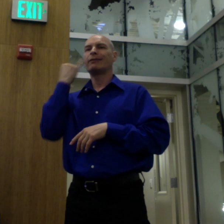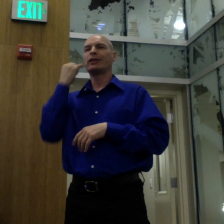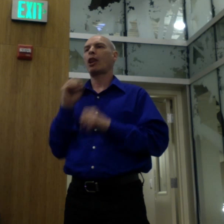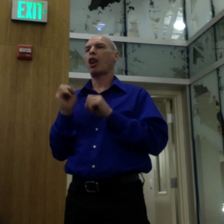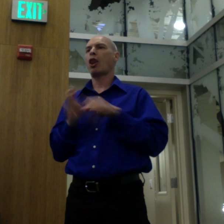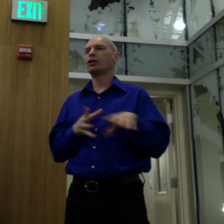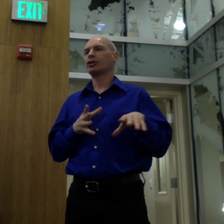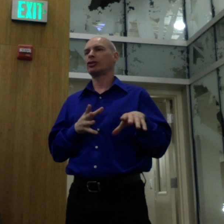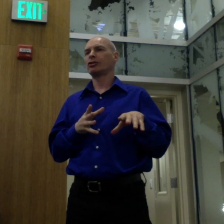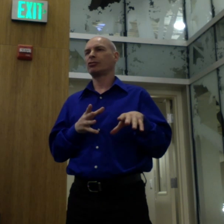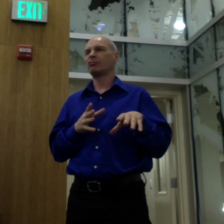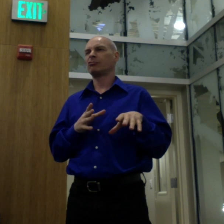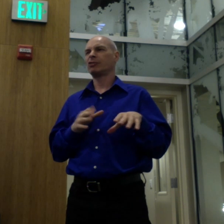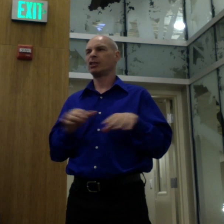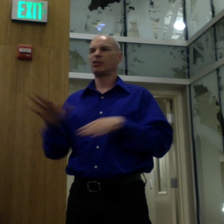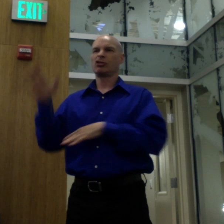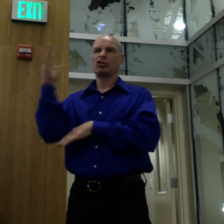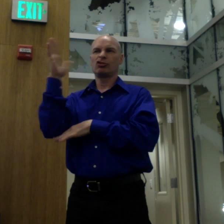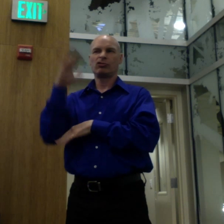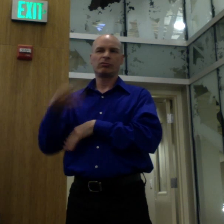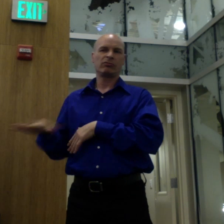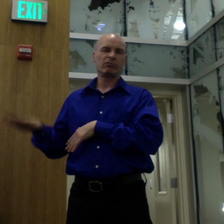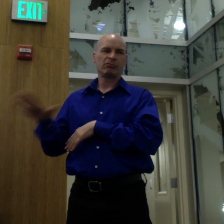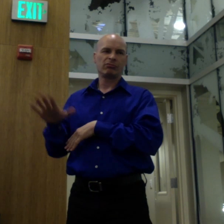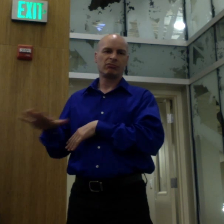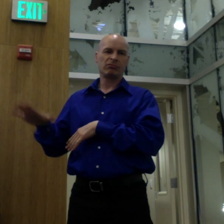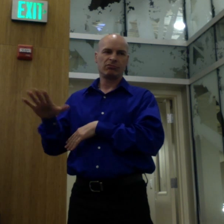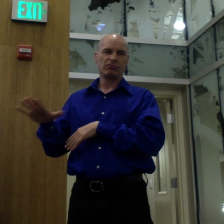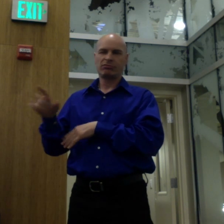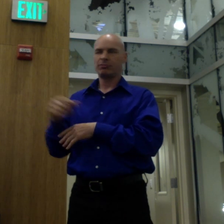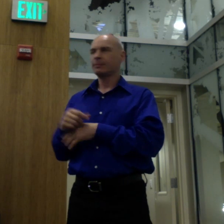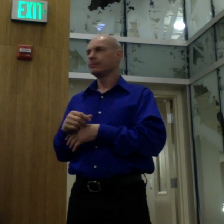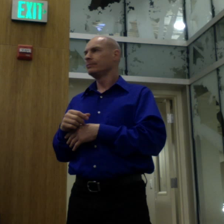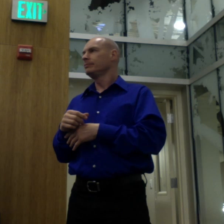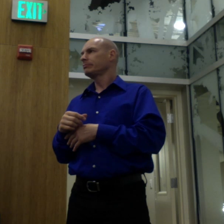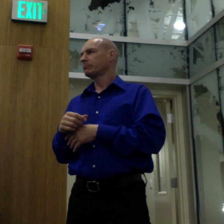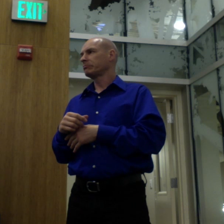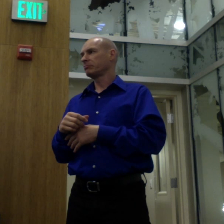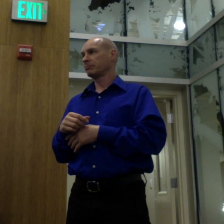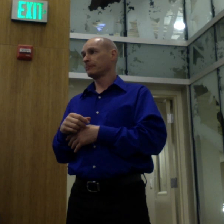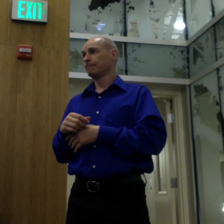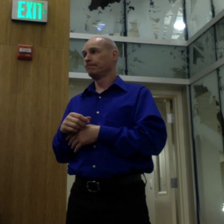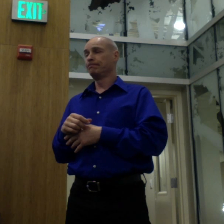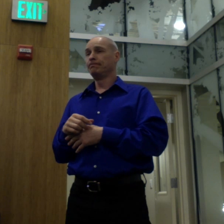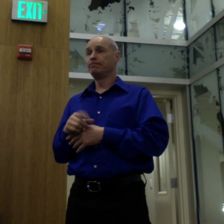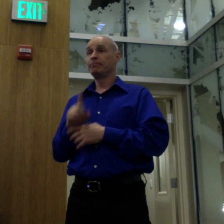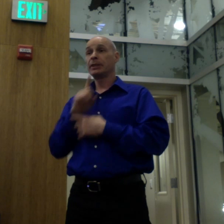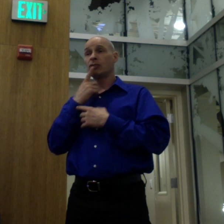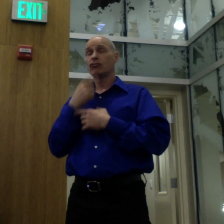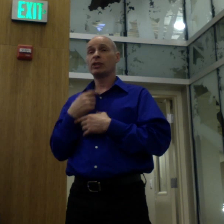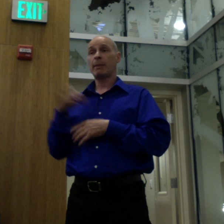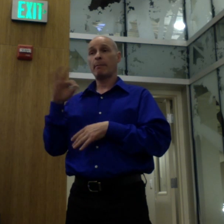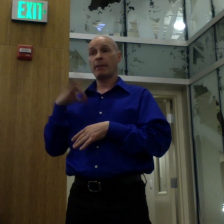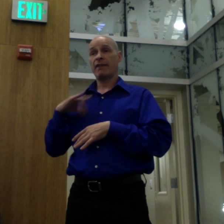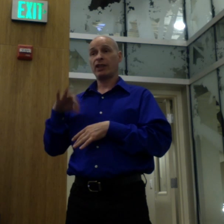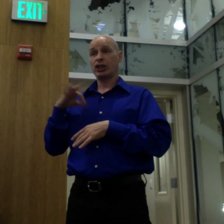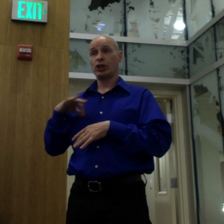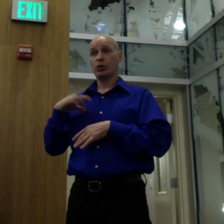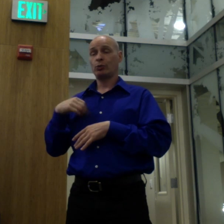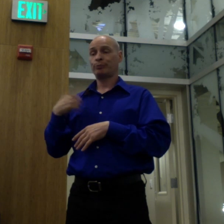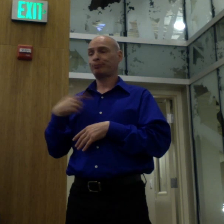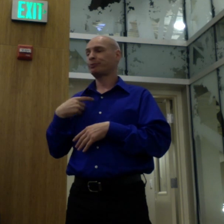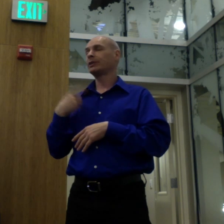something like that in the wilderness. But it also could be something very beneficial. There's a handout that I